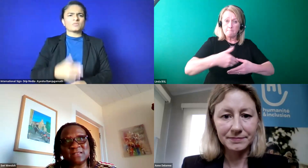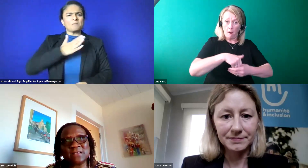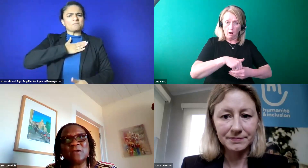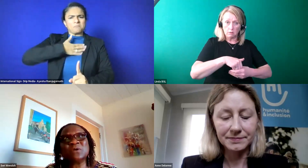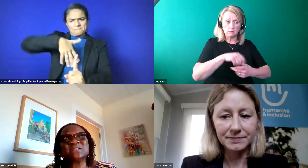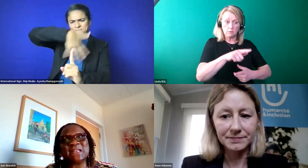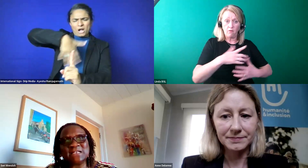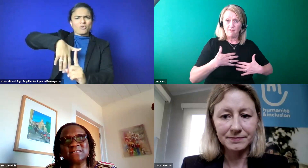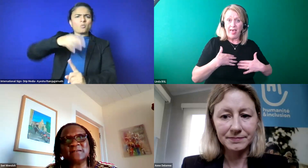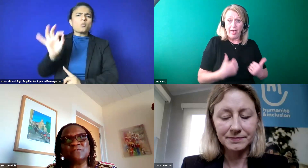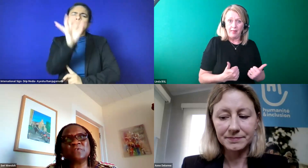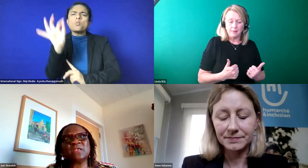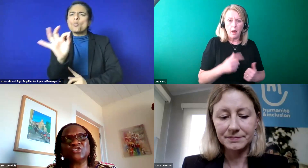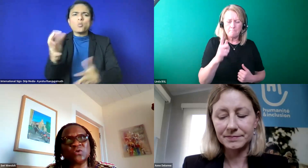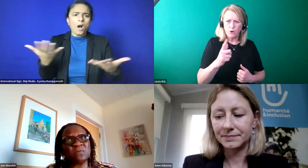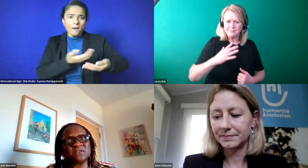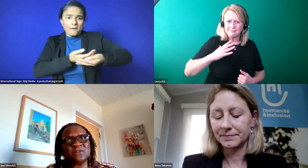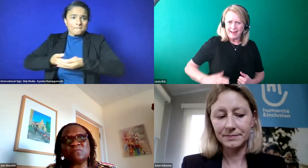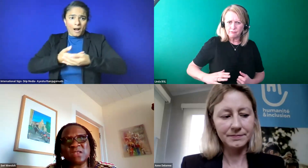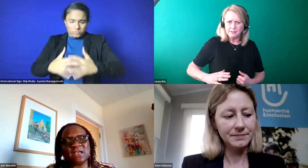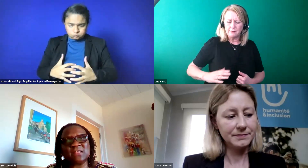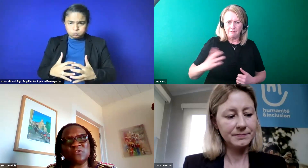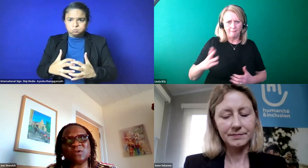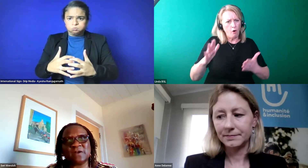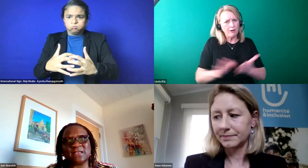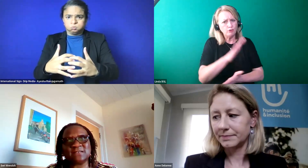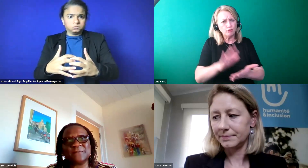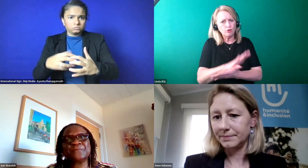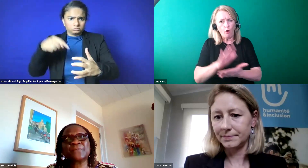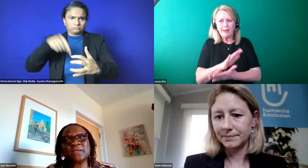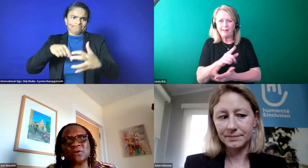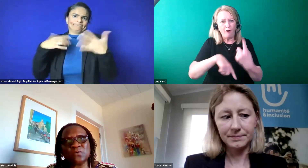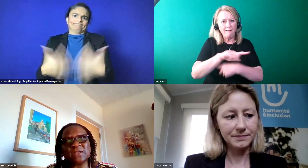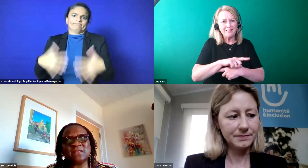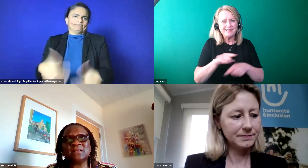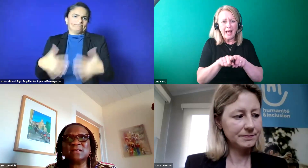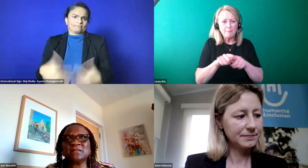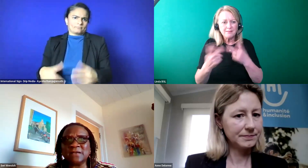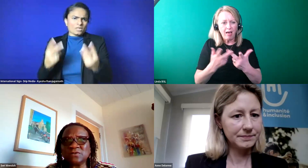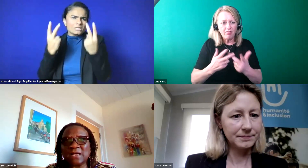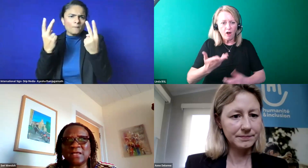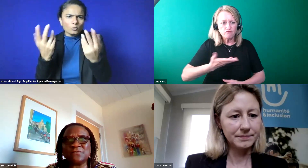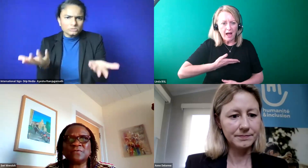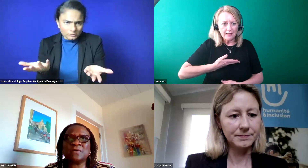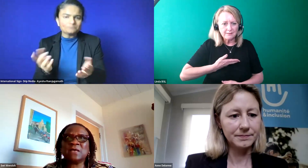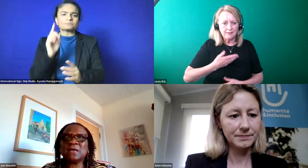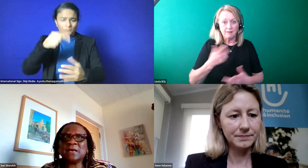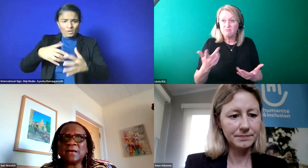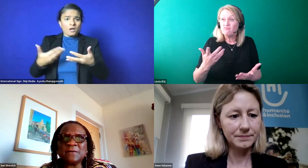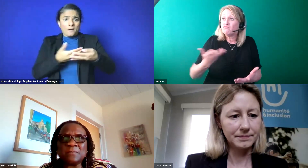right to health, but are necessary for the enjoyment of many other human rights, including the right to